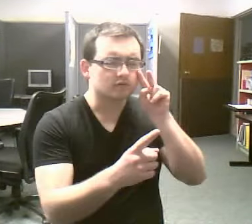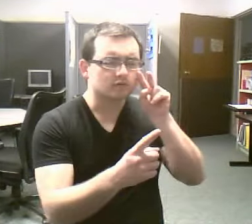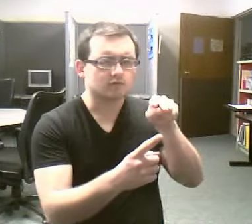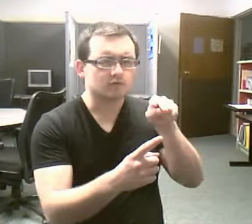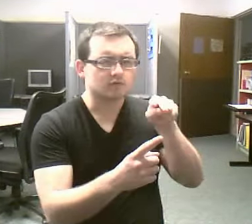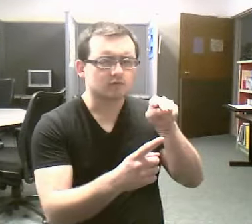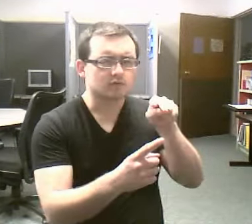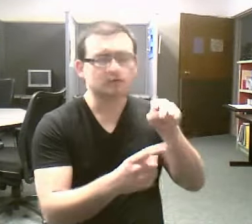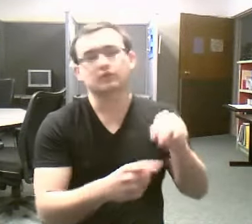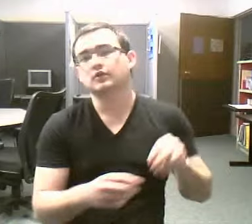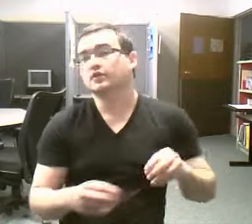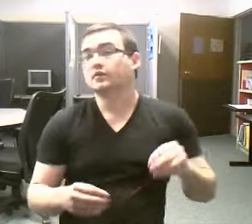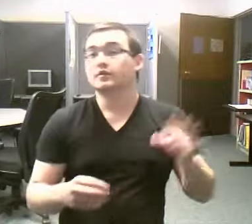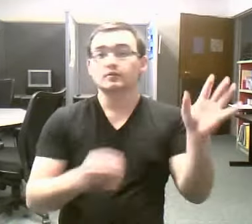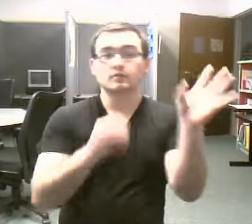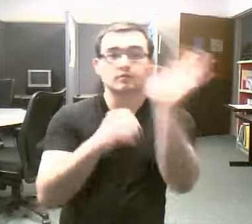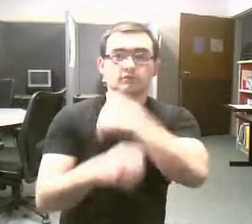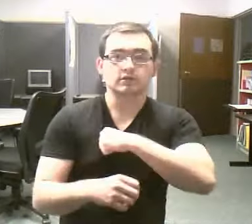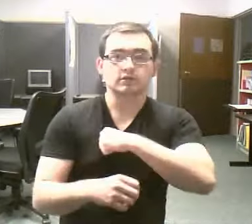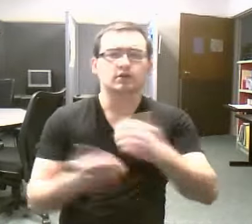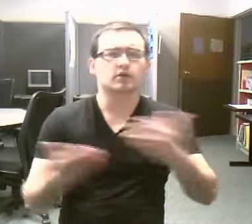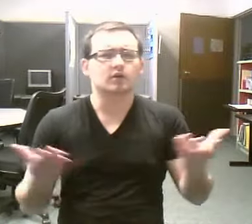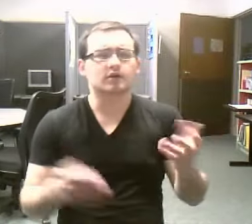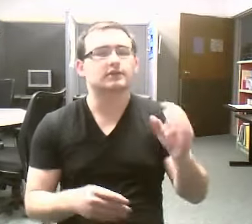where the whole numbers come in.